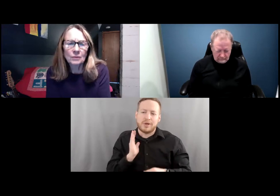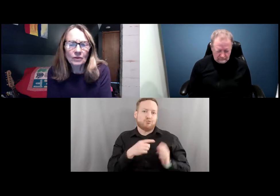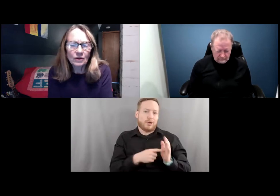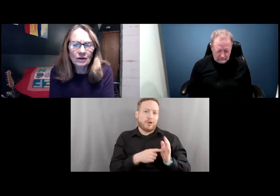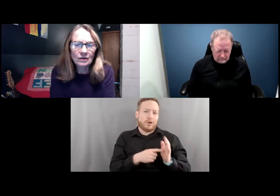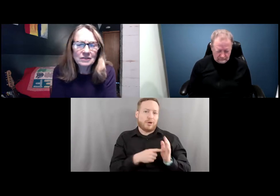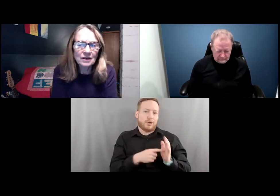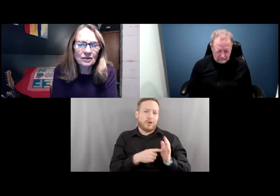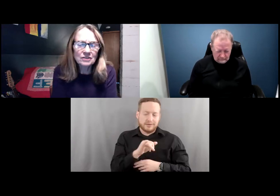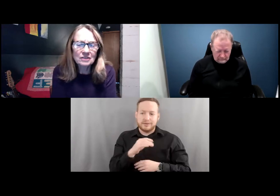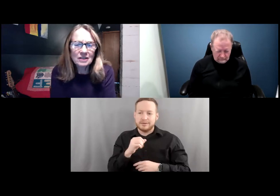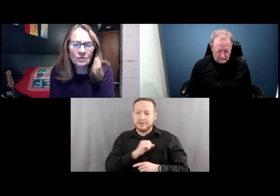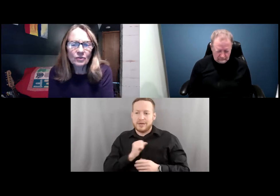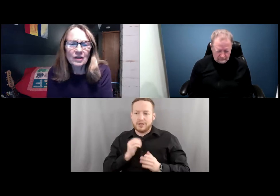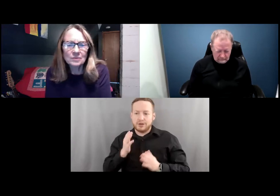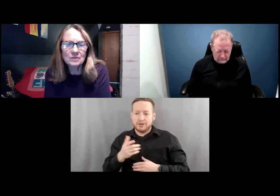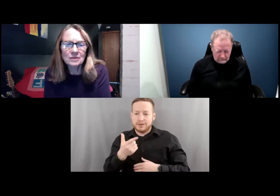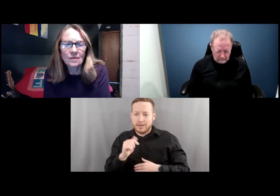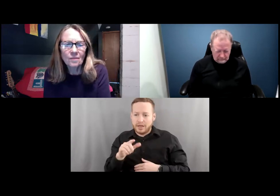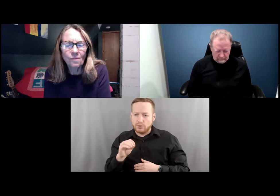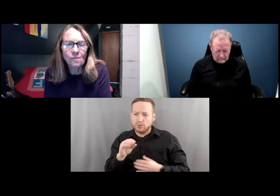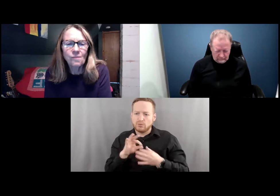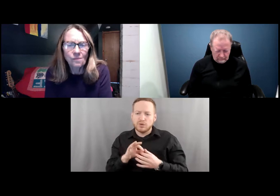networking with our senators and state reps